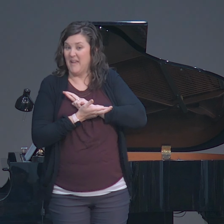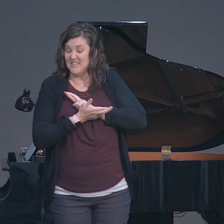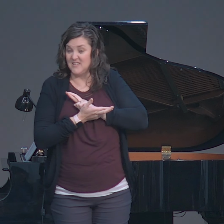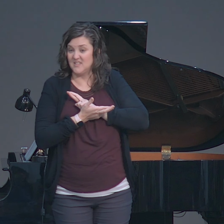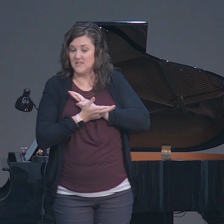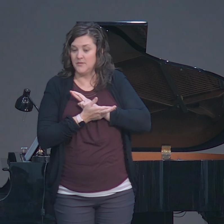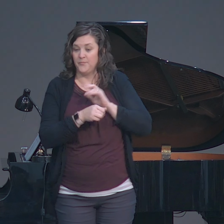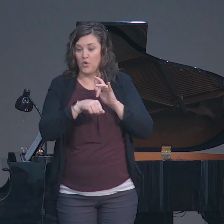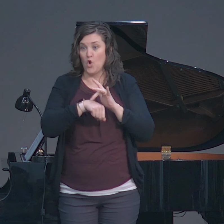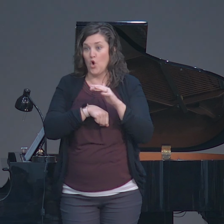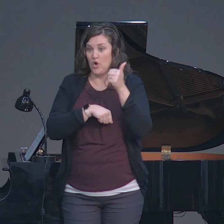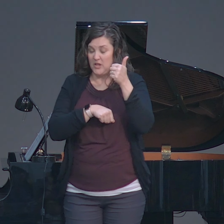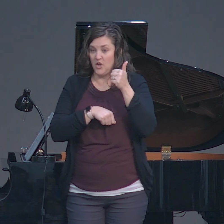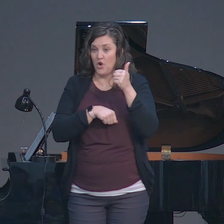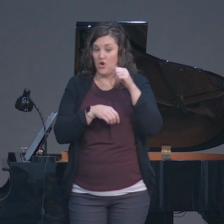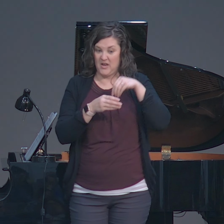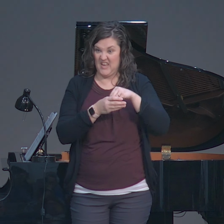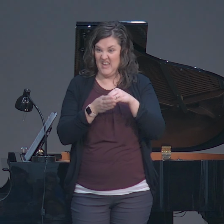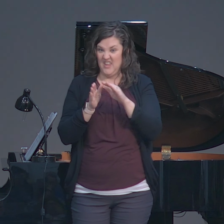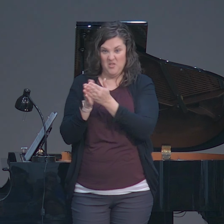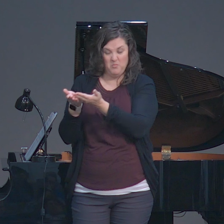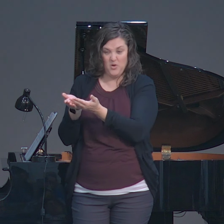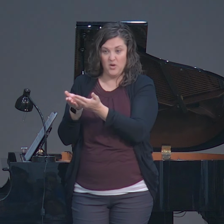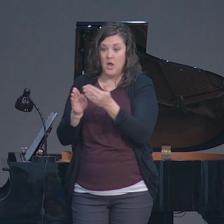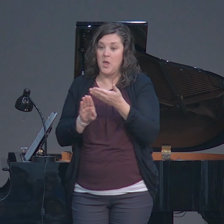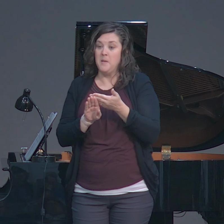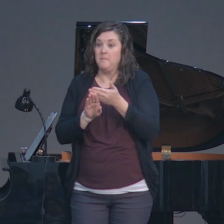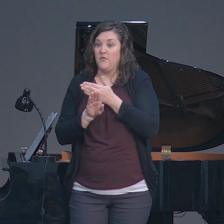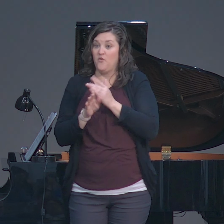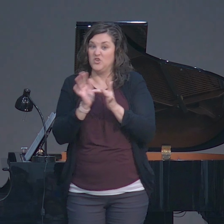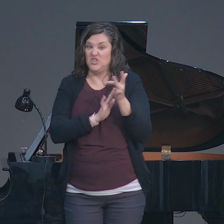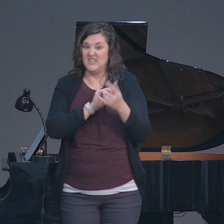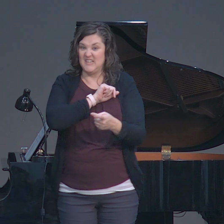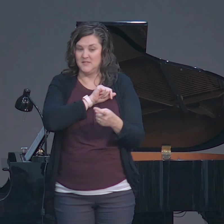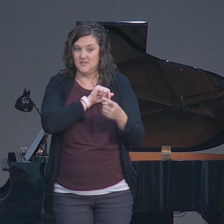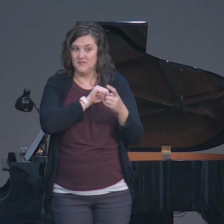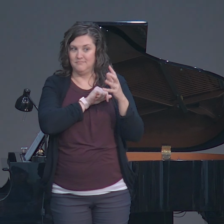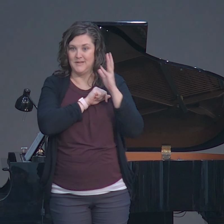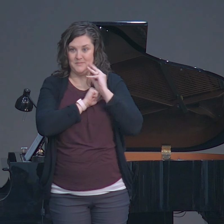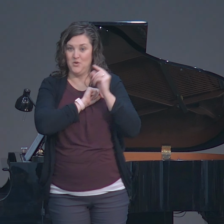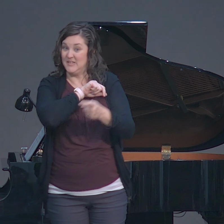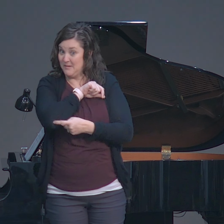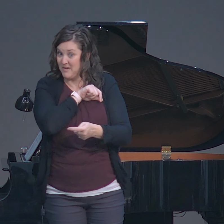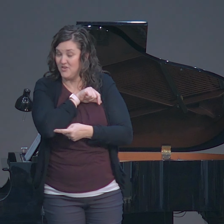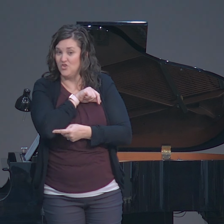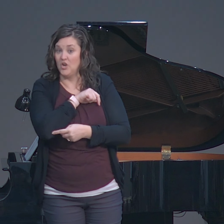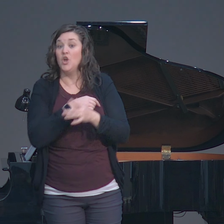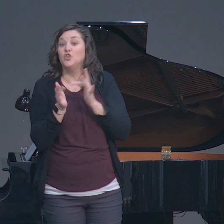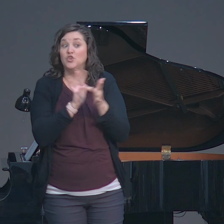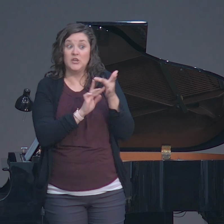Earlier in Matthew's gospel, before his temptation, Jesus himself fasted.